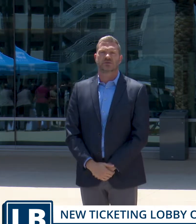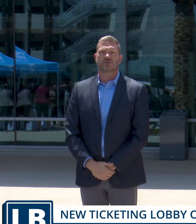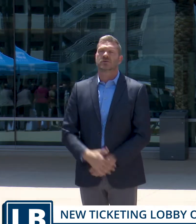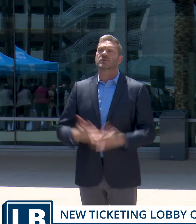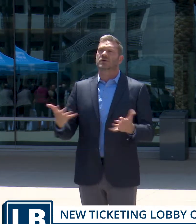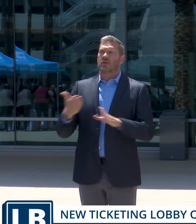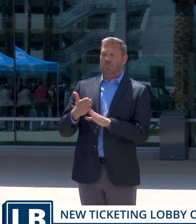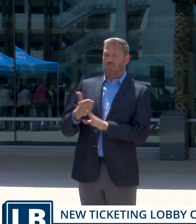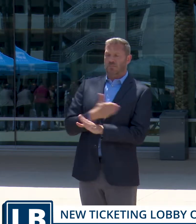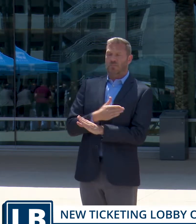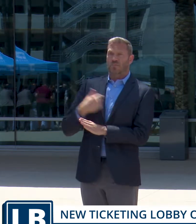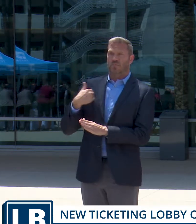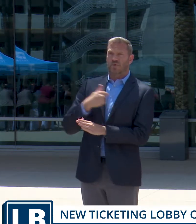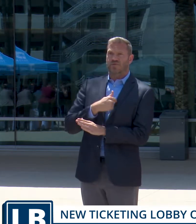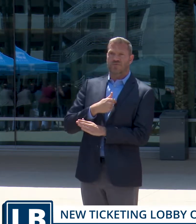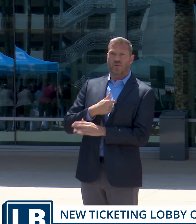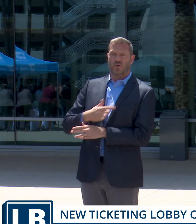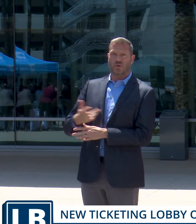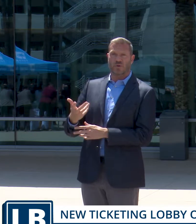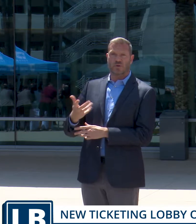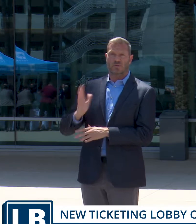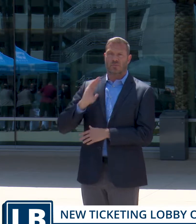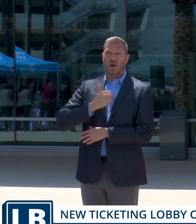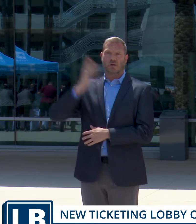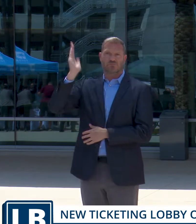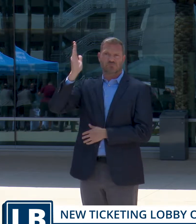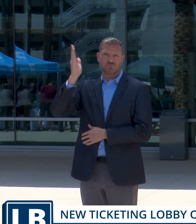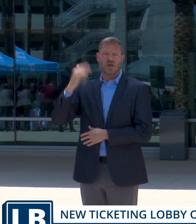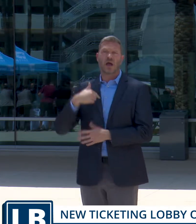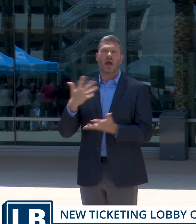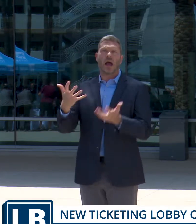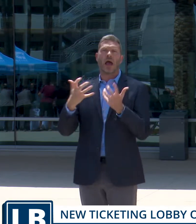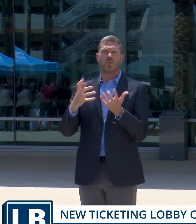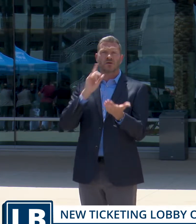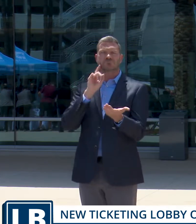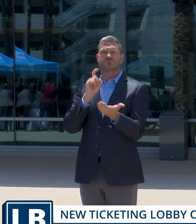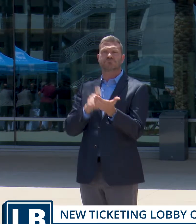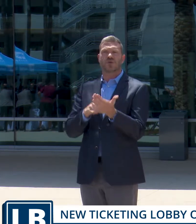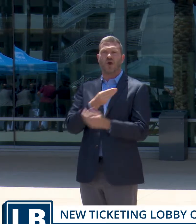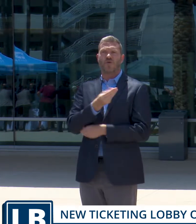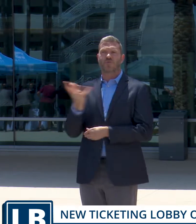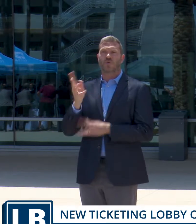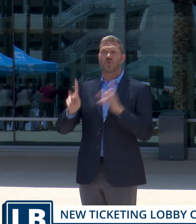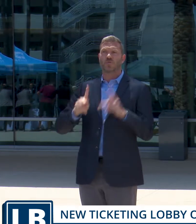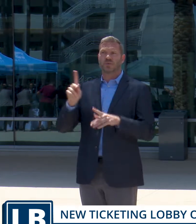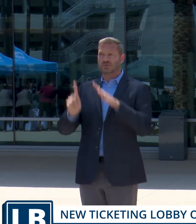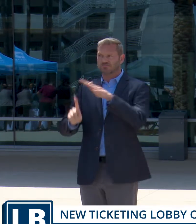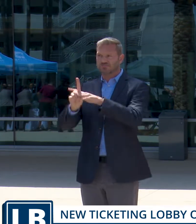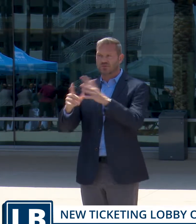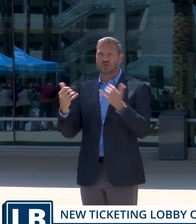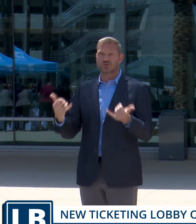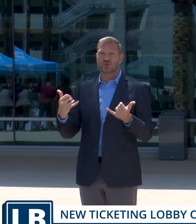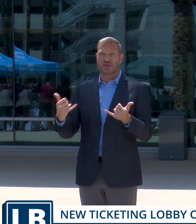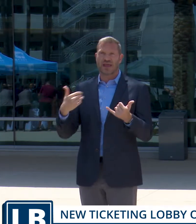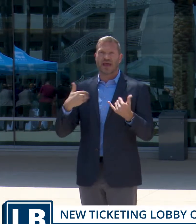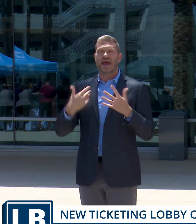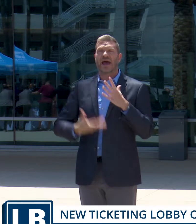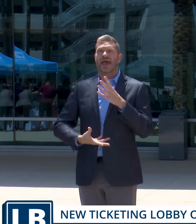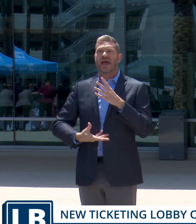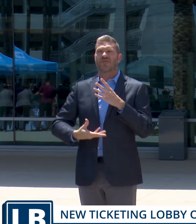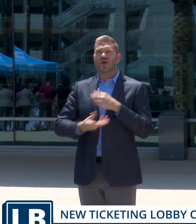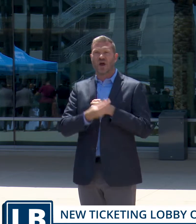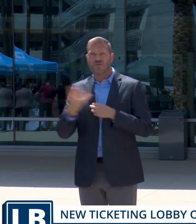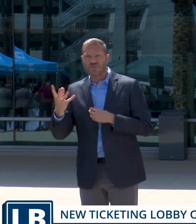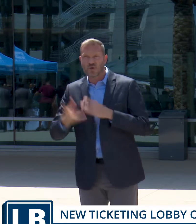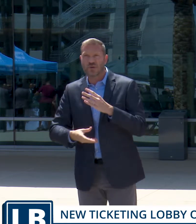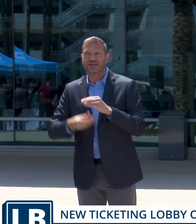So before we hear from our guest speakers, I would like to acknowledge just a few people in attendance today, and I do have some additional presentations